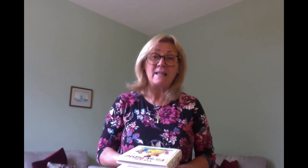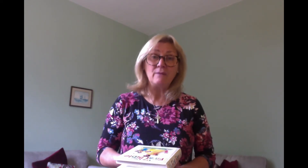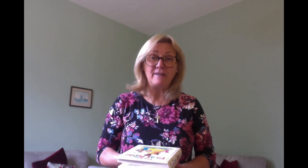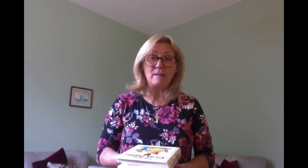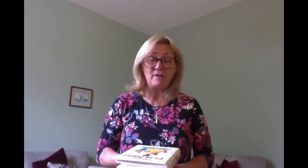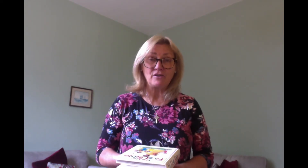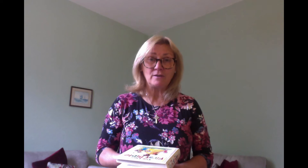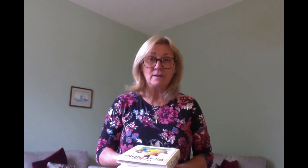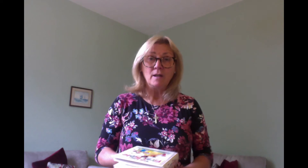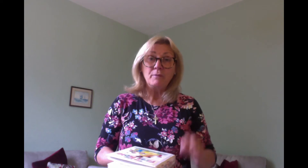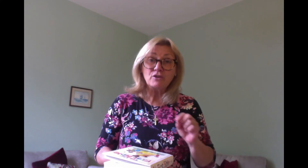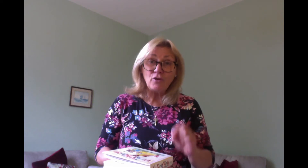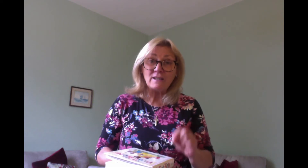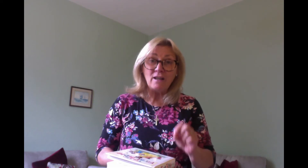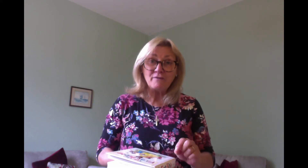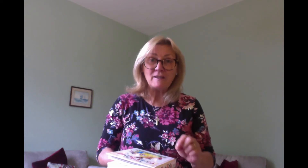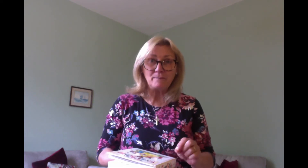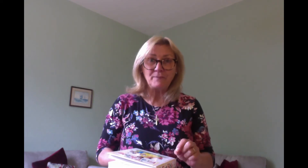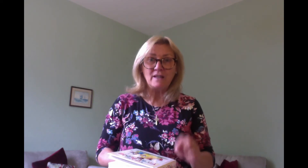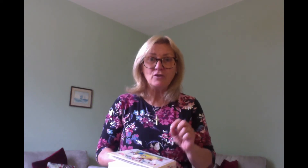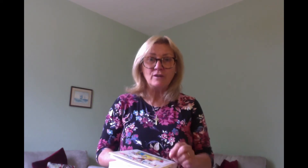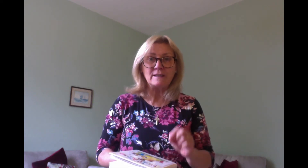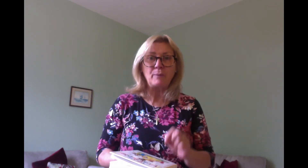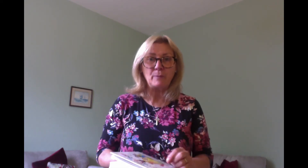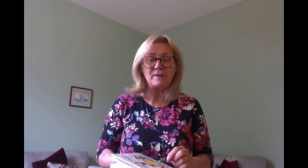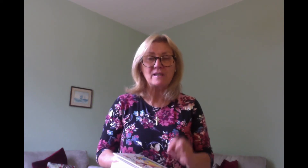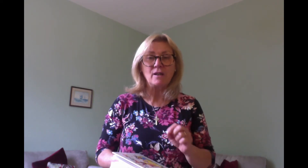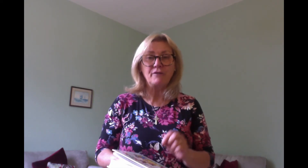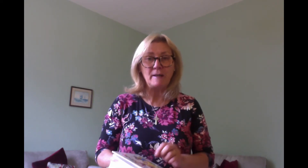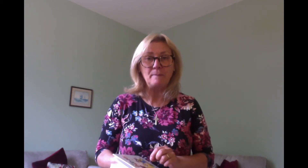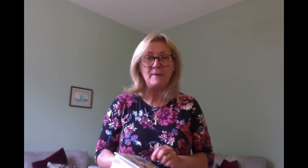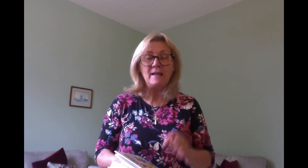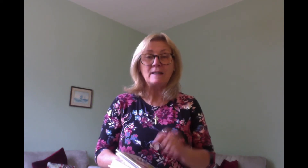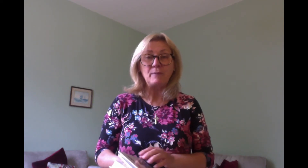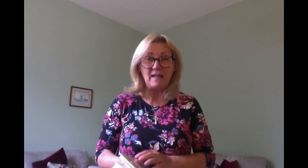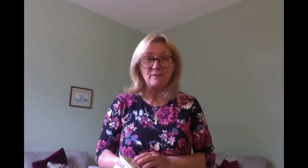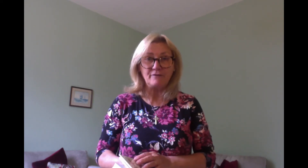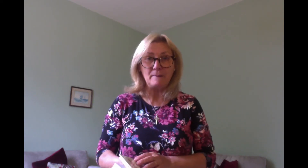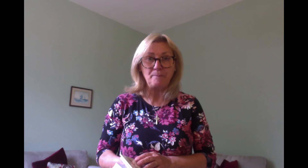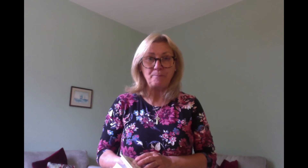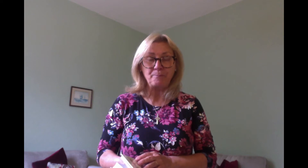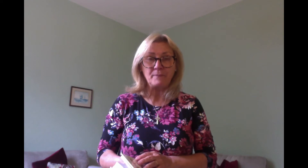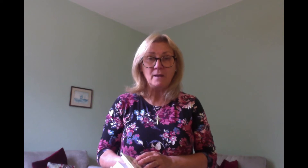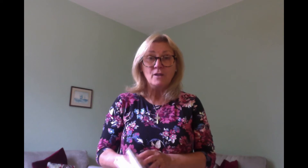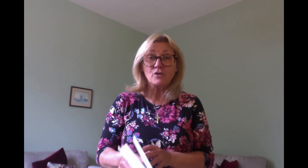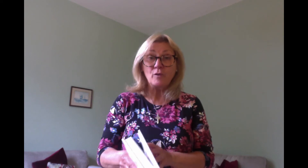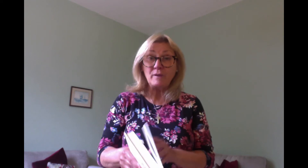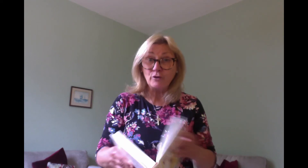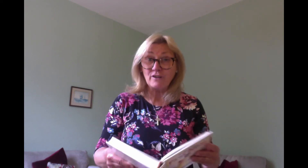him very much. But God loved him, and God had a purpose for him and a plan for him. So when we look at the